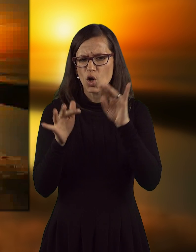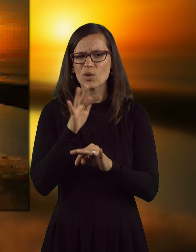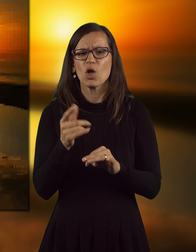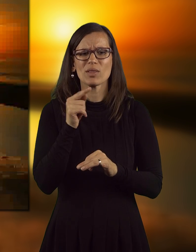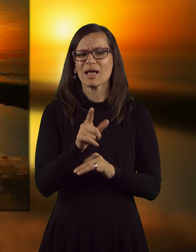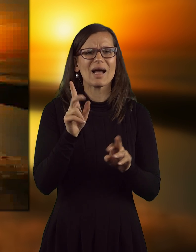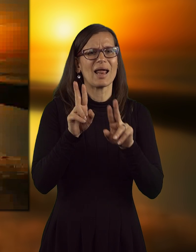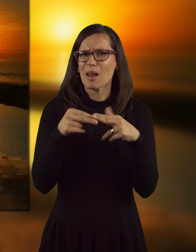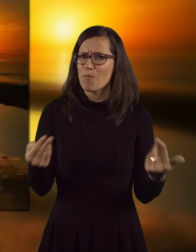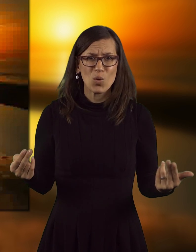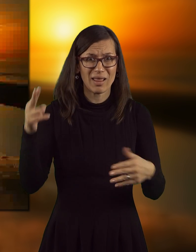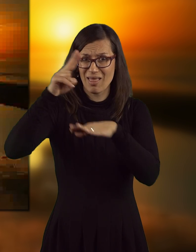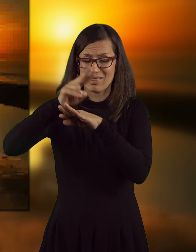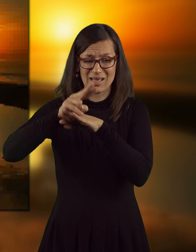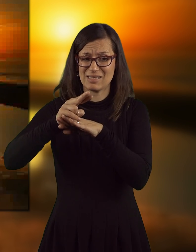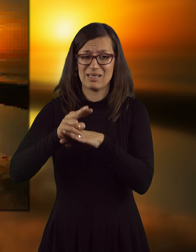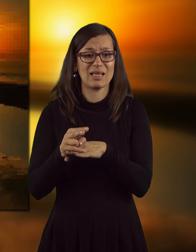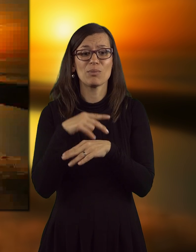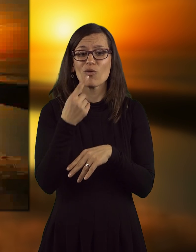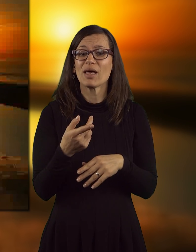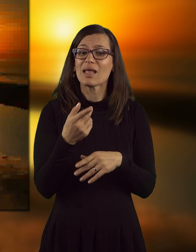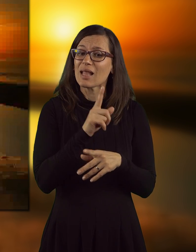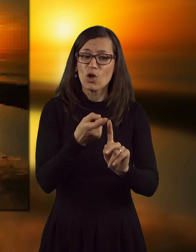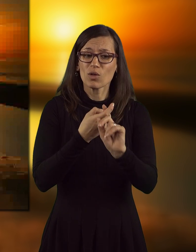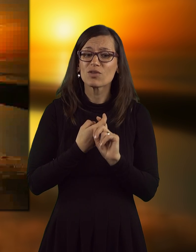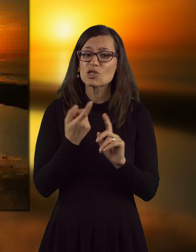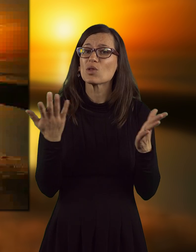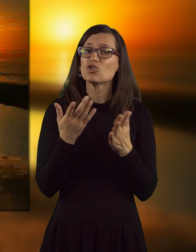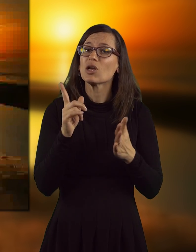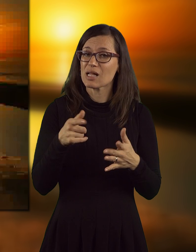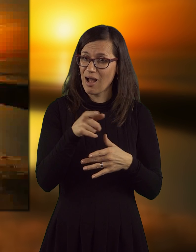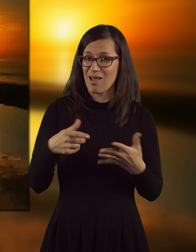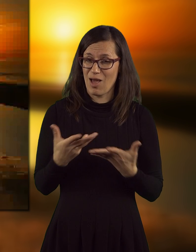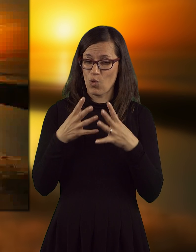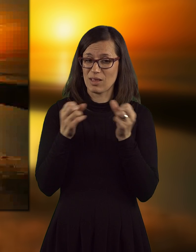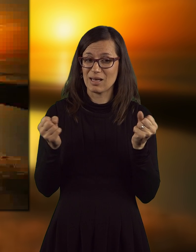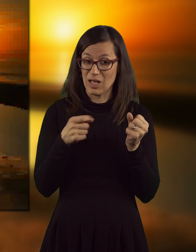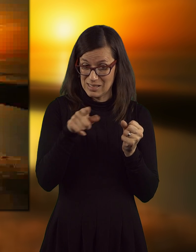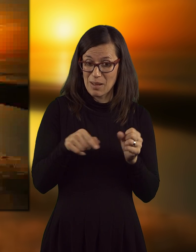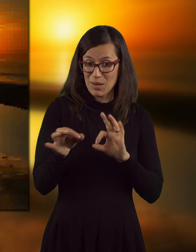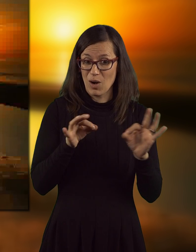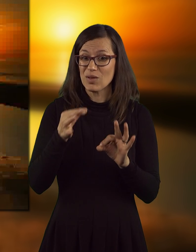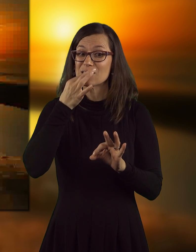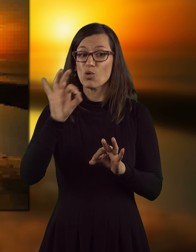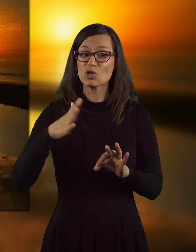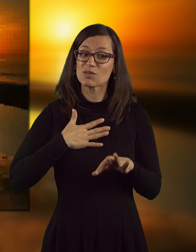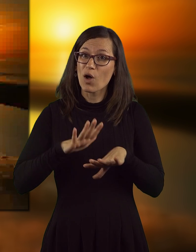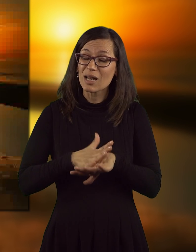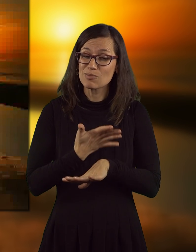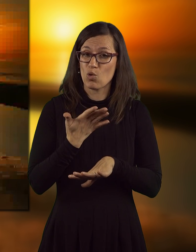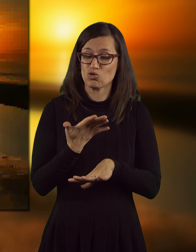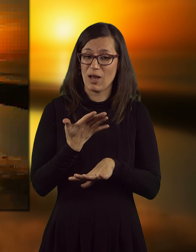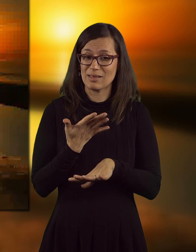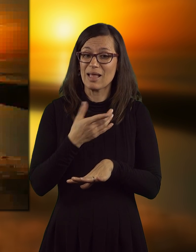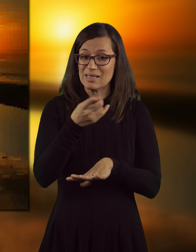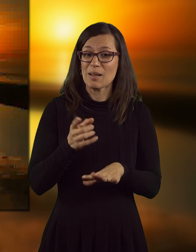about magic. Don't make this about uncontrollable. Make it about something that they can do something about. Are you willing to deal with your